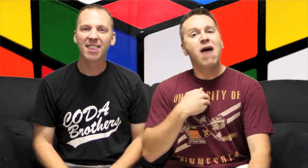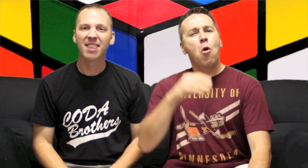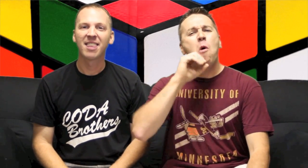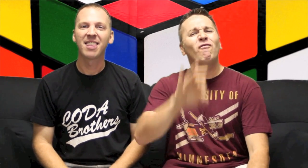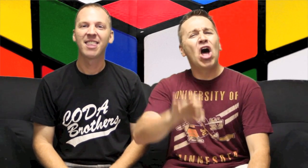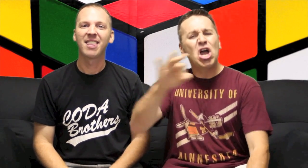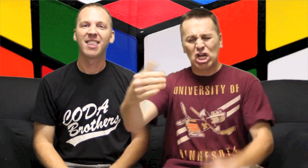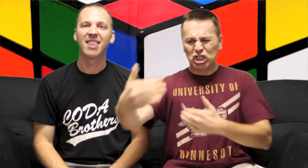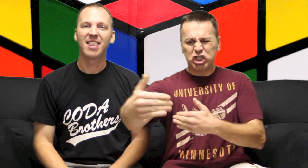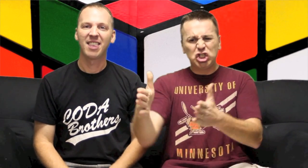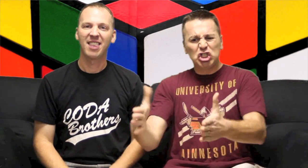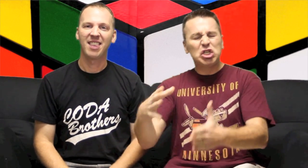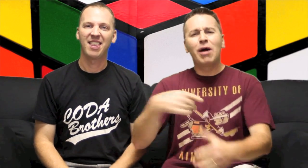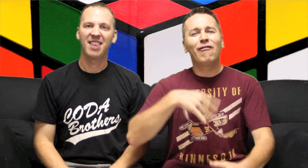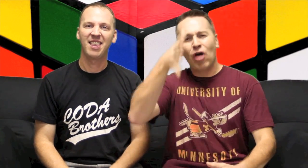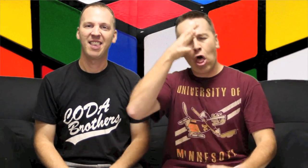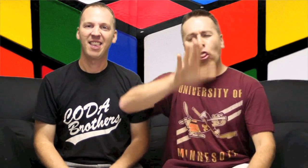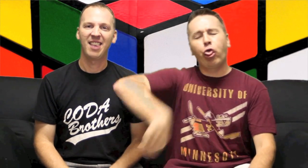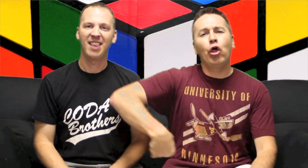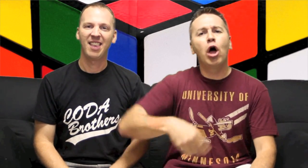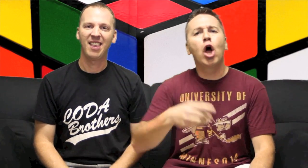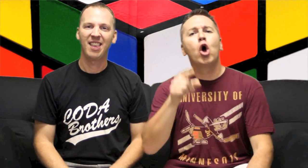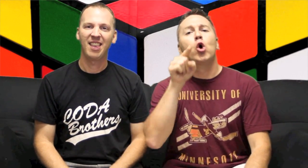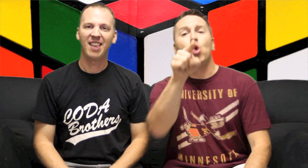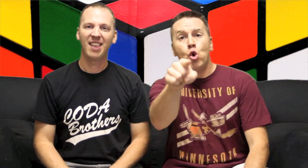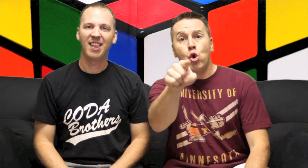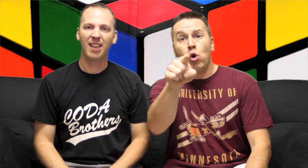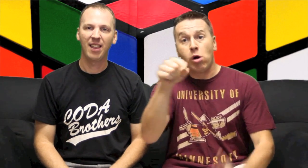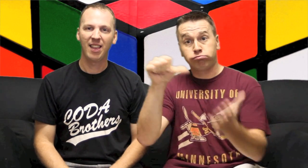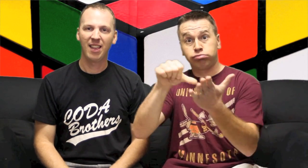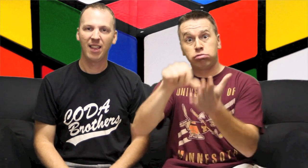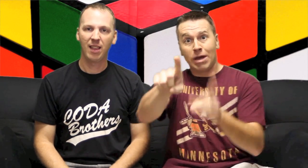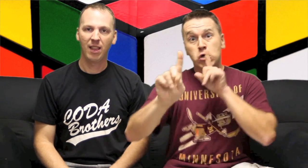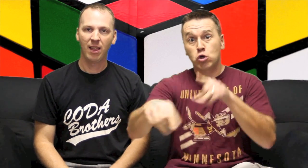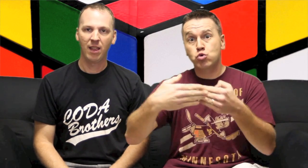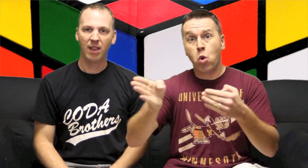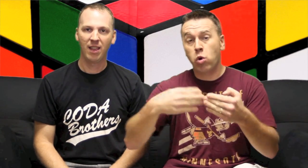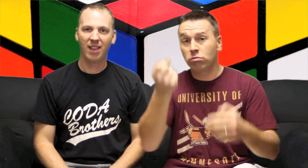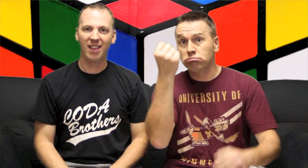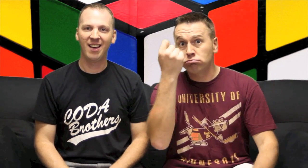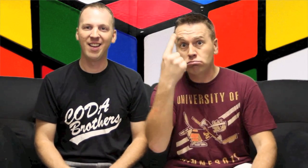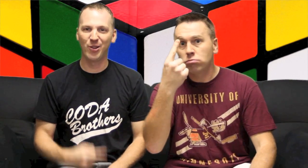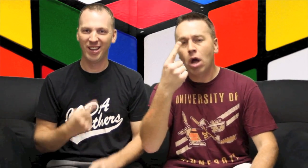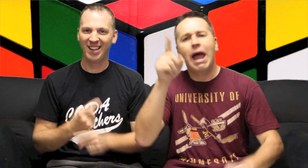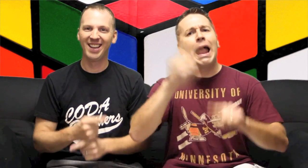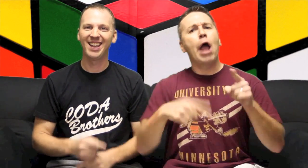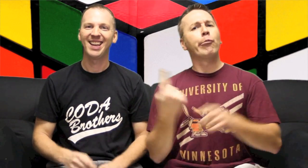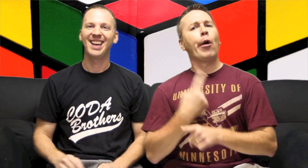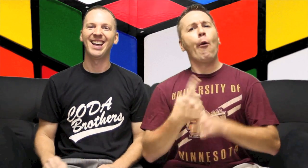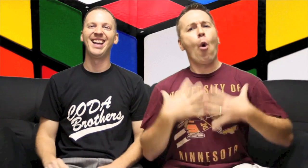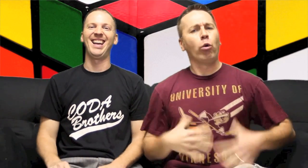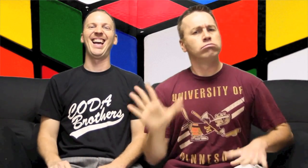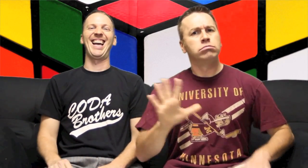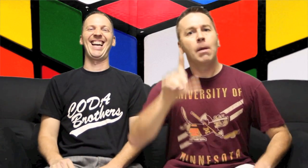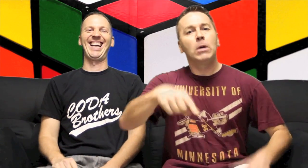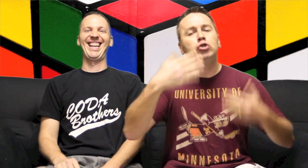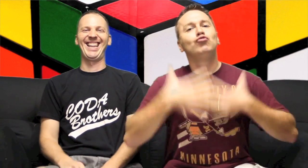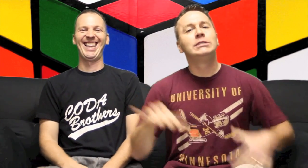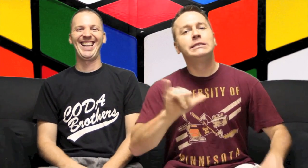up, there was an old-fashioned, gigantic alert system. My dad didn't like it. So he said, you know what? When the doorbell rings, you answer the door, Andy. That's right. But don't use your regular clothes. You got to dress like